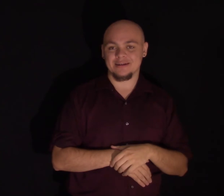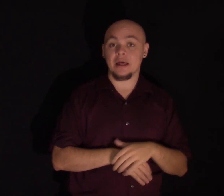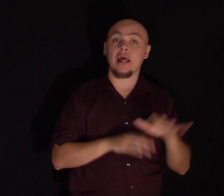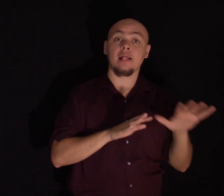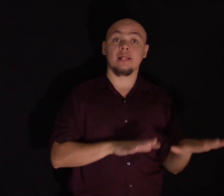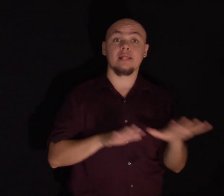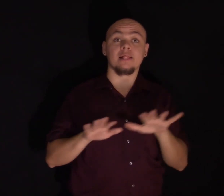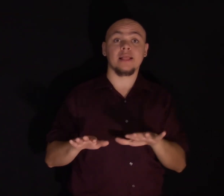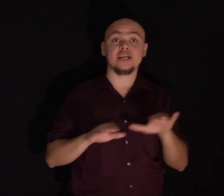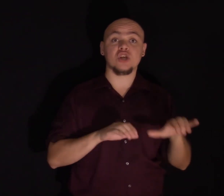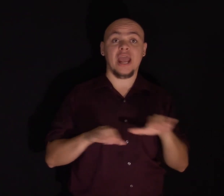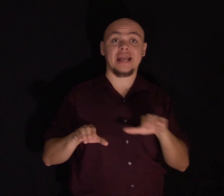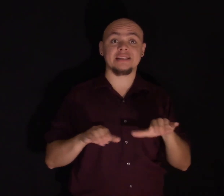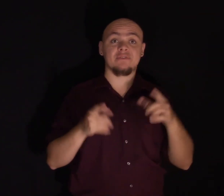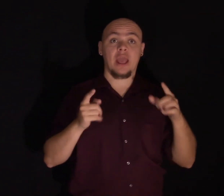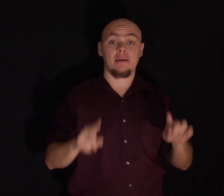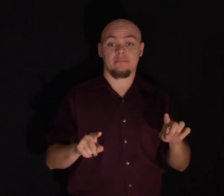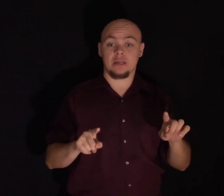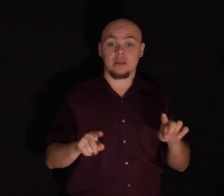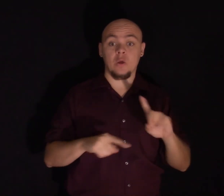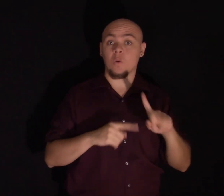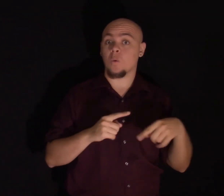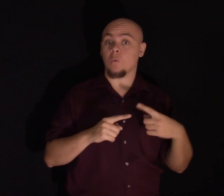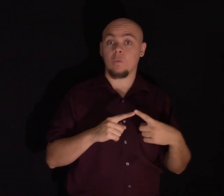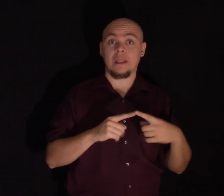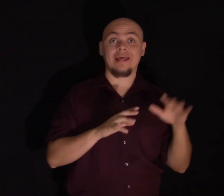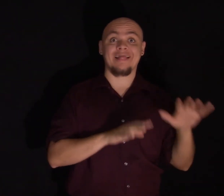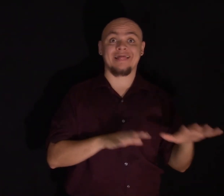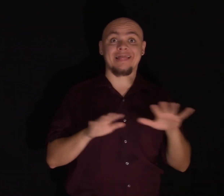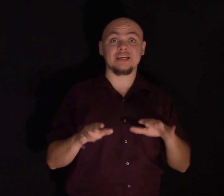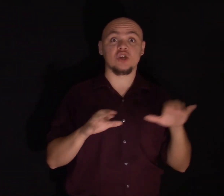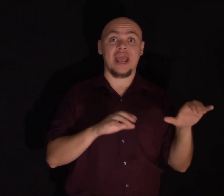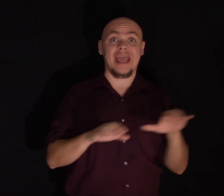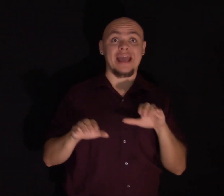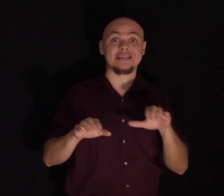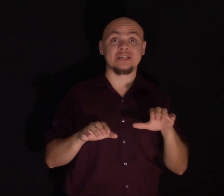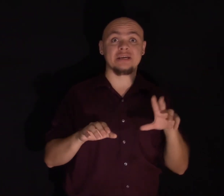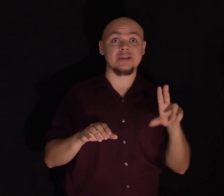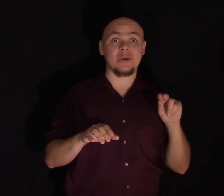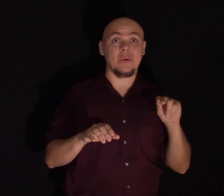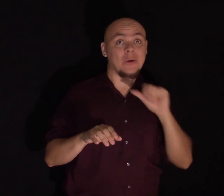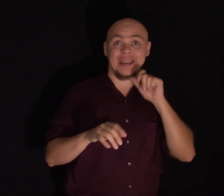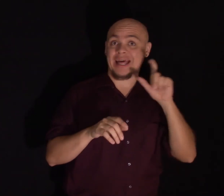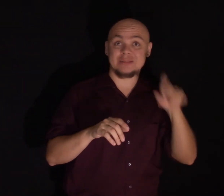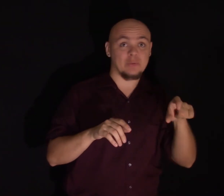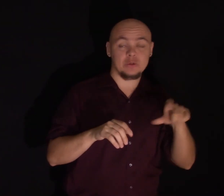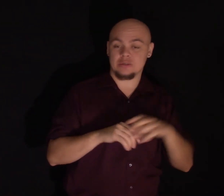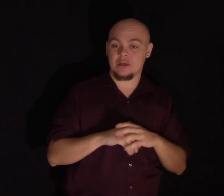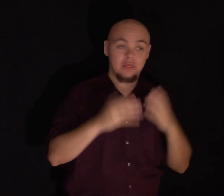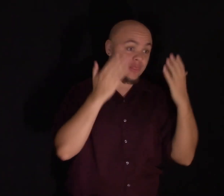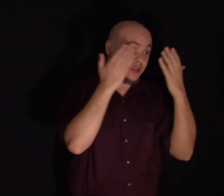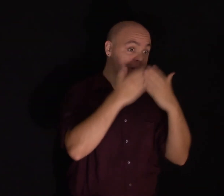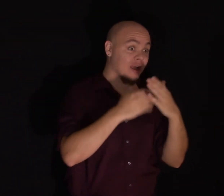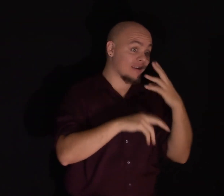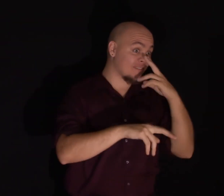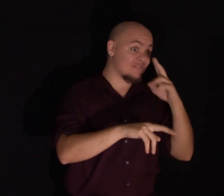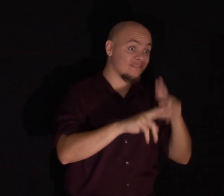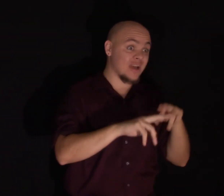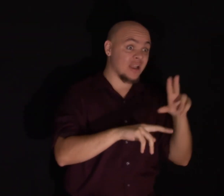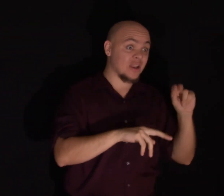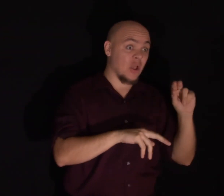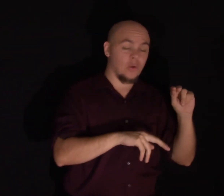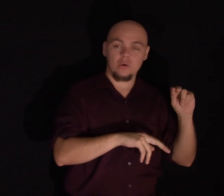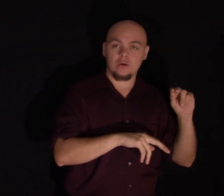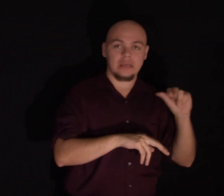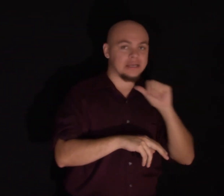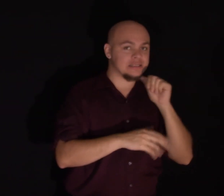activities happen at times when leisure activities are not supposed to be happening the fun you have in the dark playground isn't actually fun because it's completely